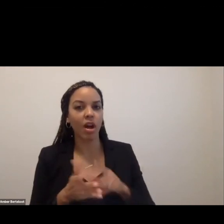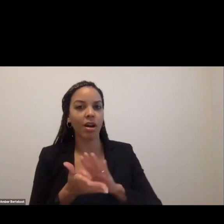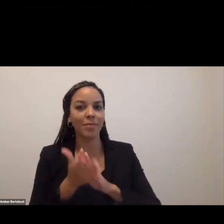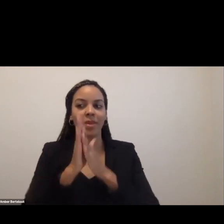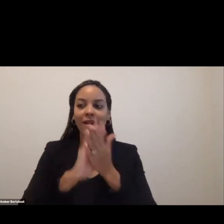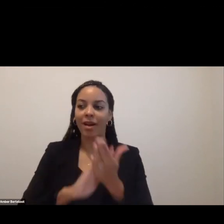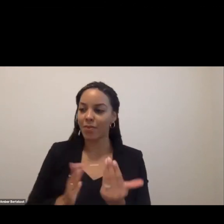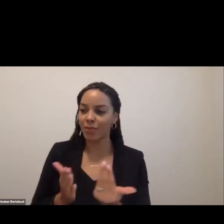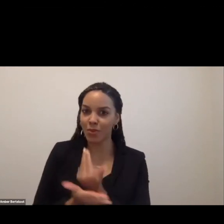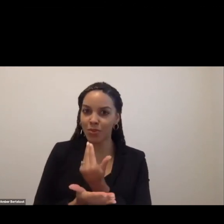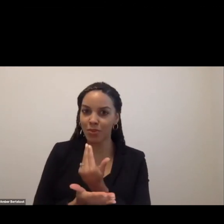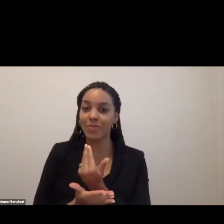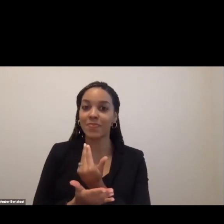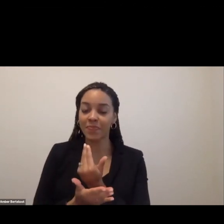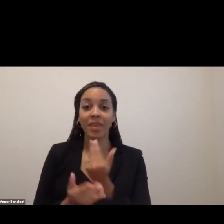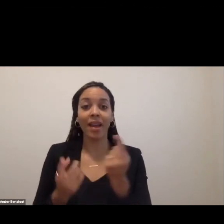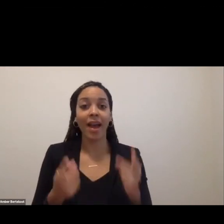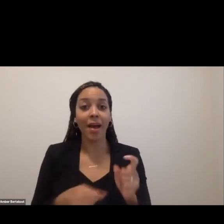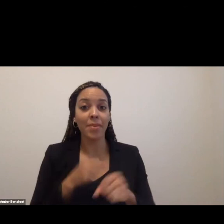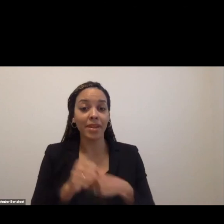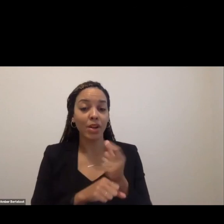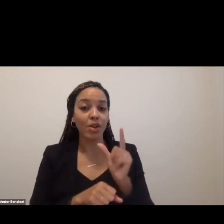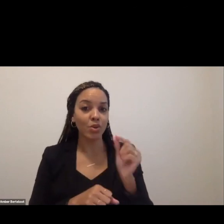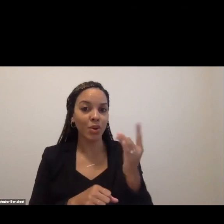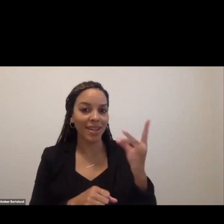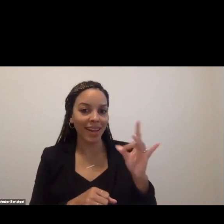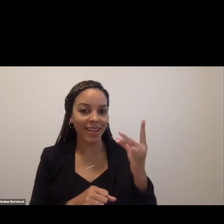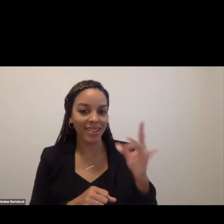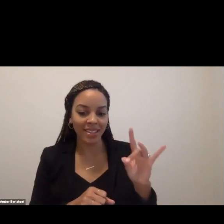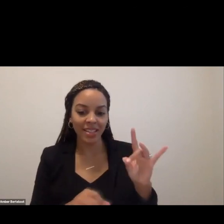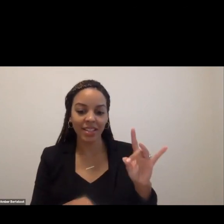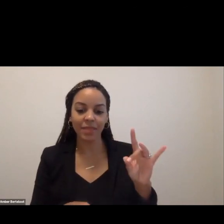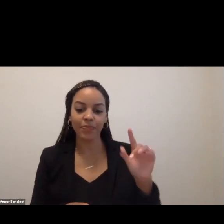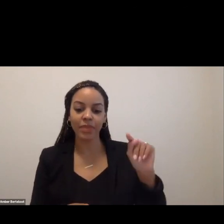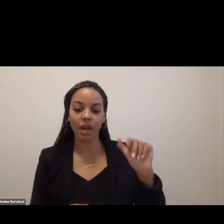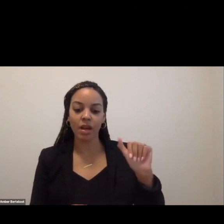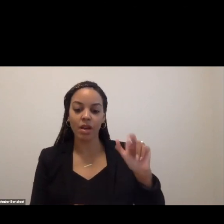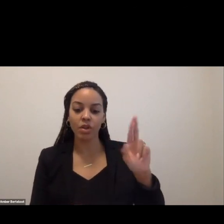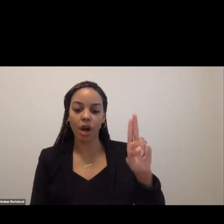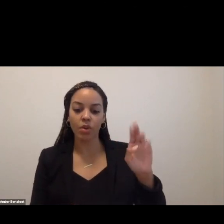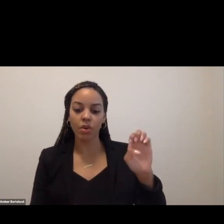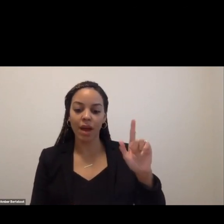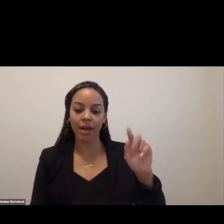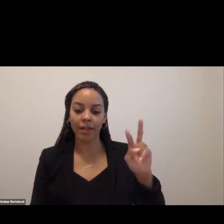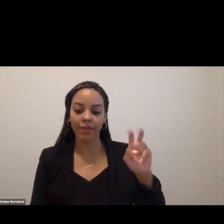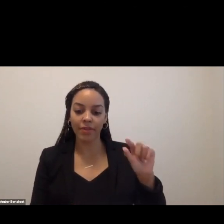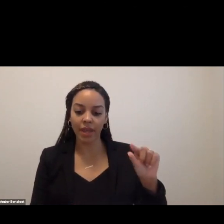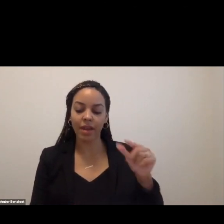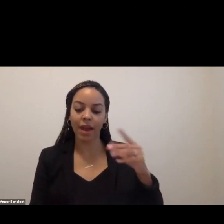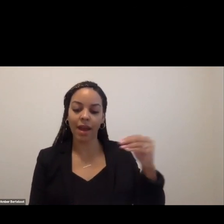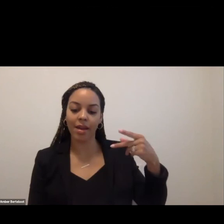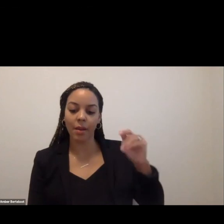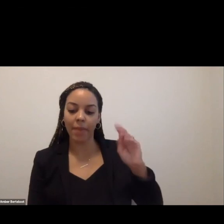Then in 2018, Taru Elfin, Pascal Hielen, and myself started planning